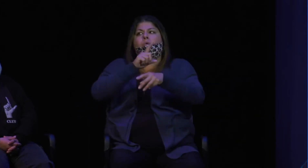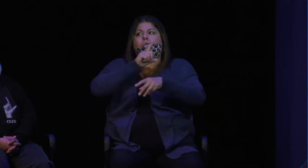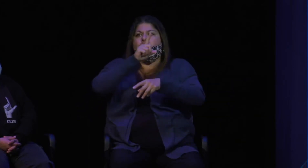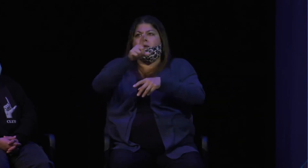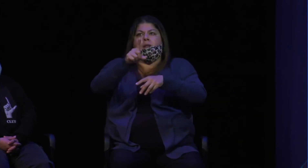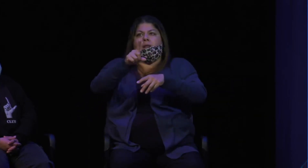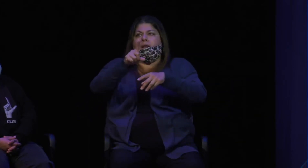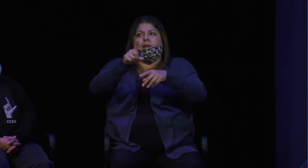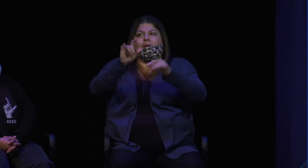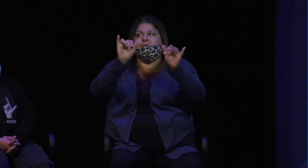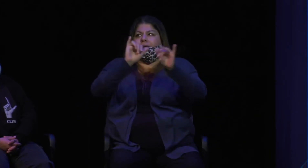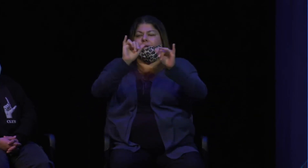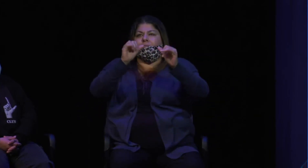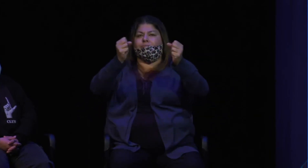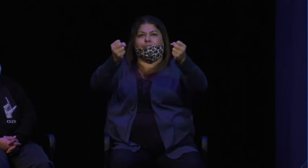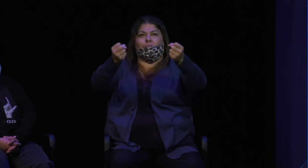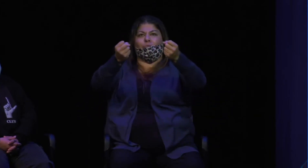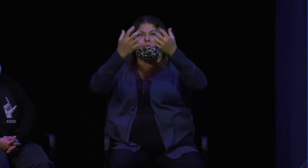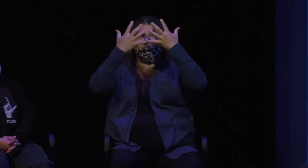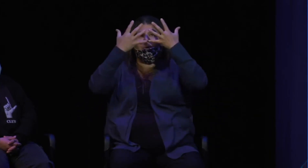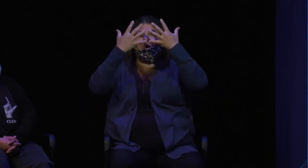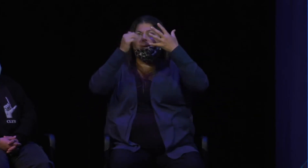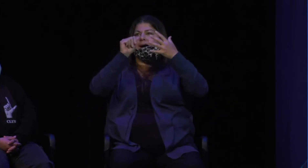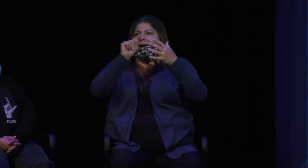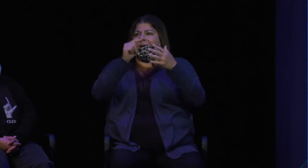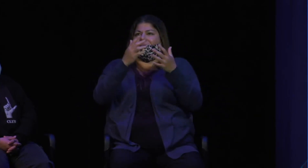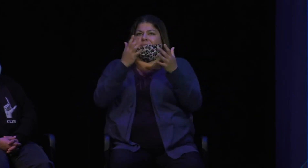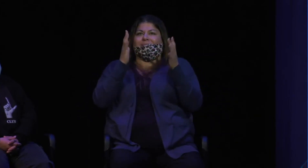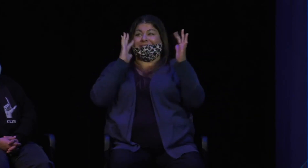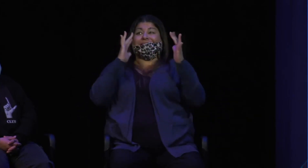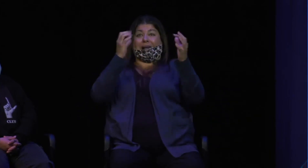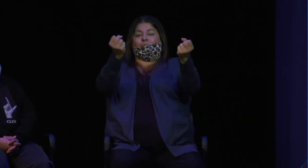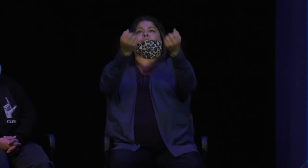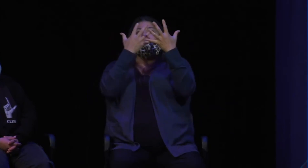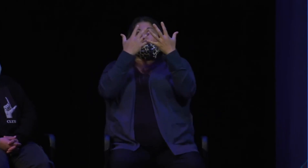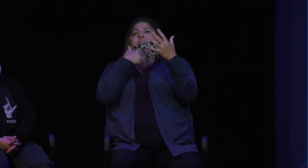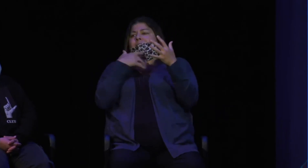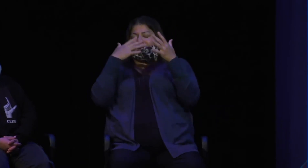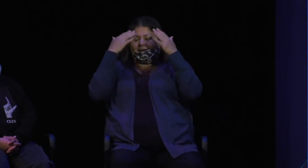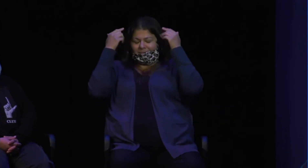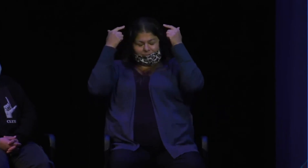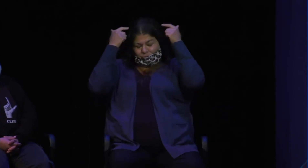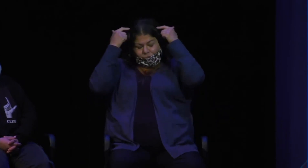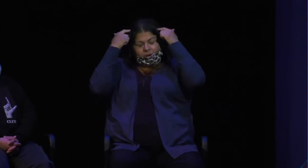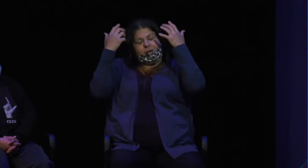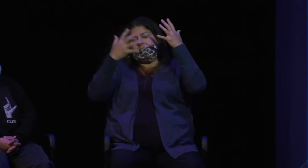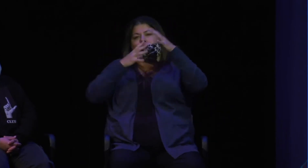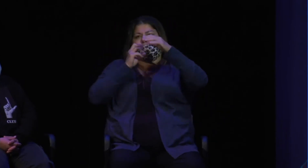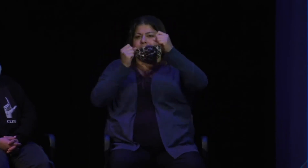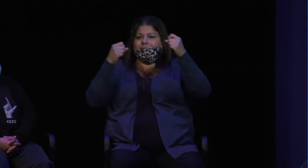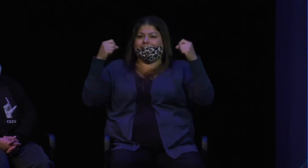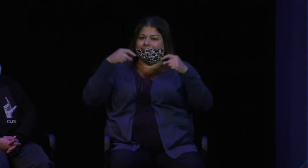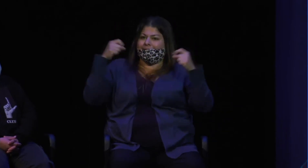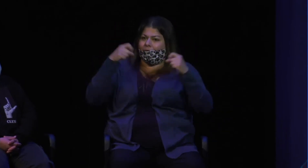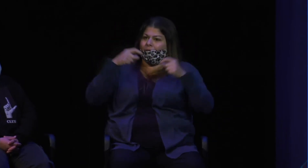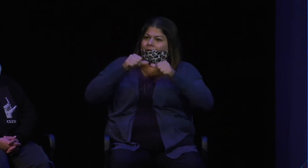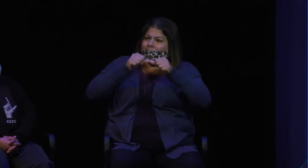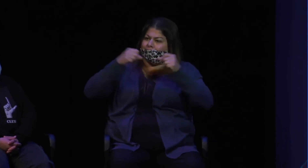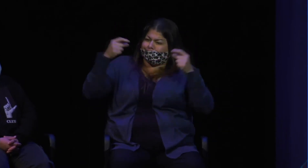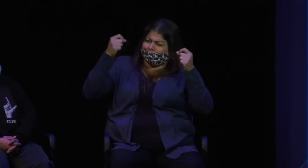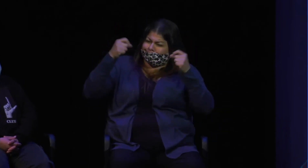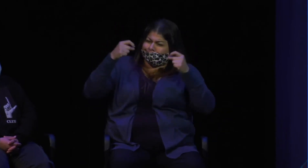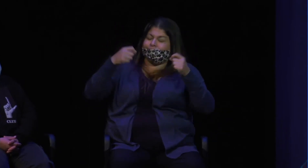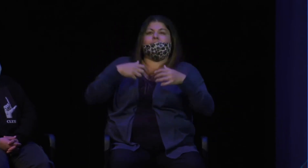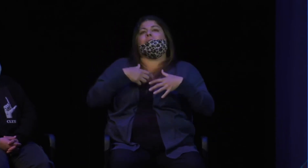I could hear that. So the world became really loud and really bright, and my brain